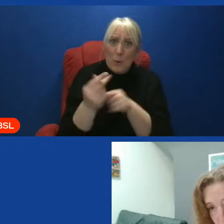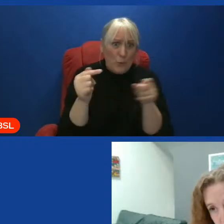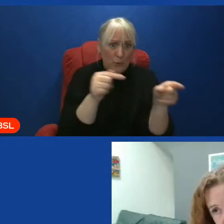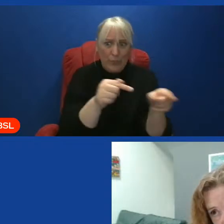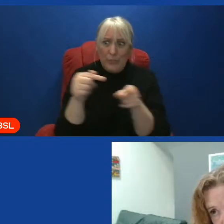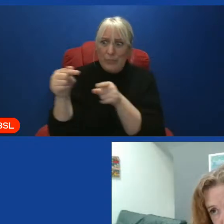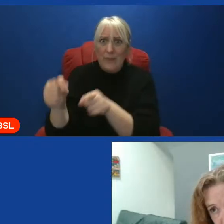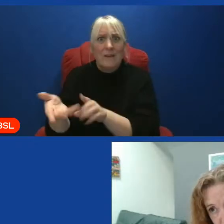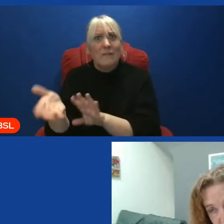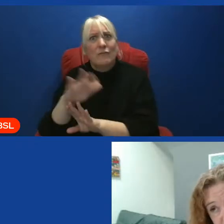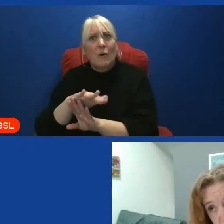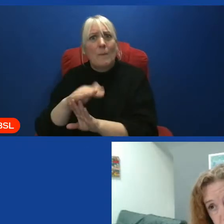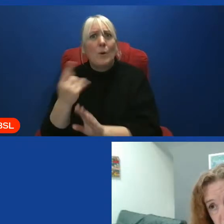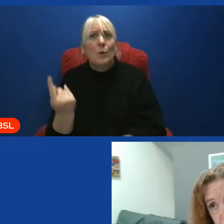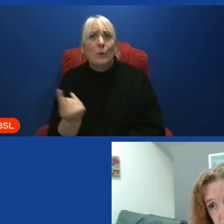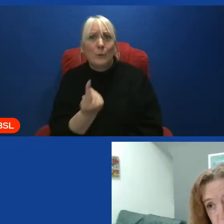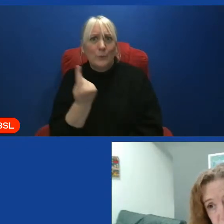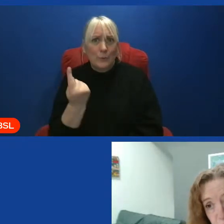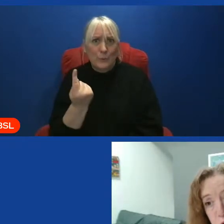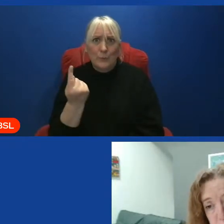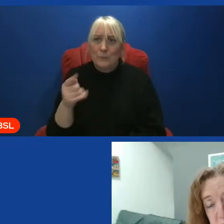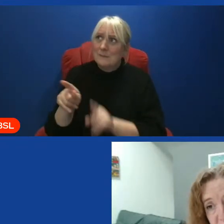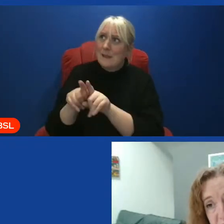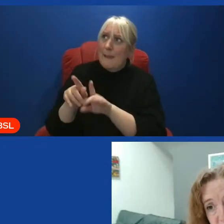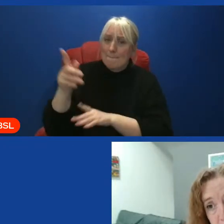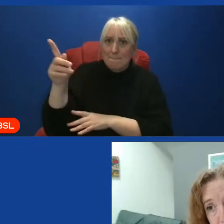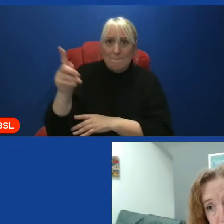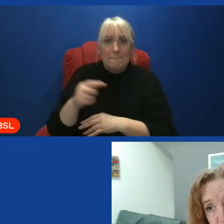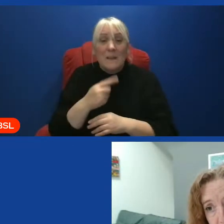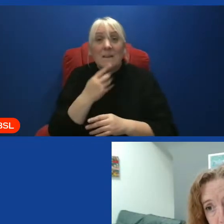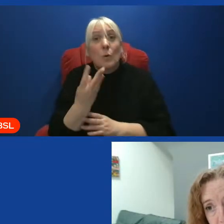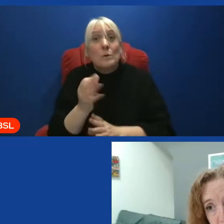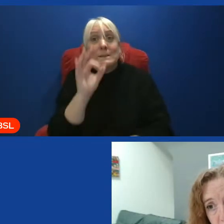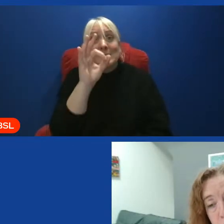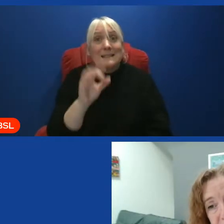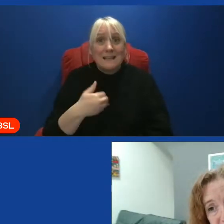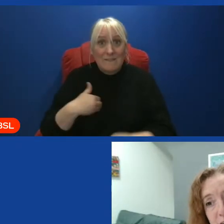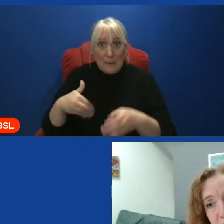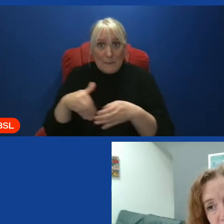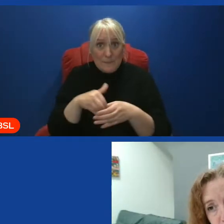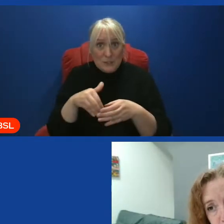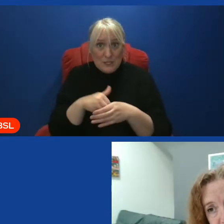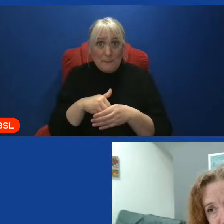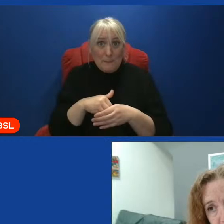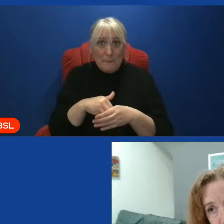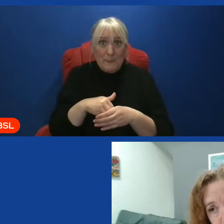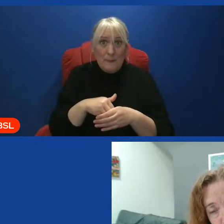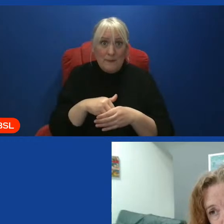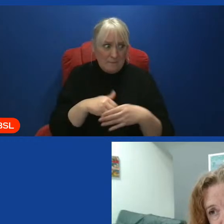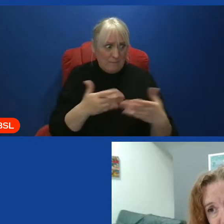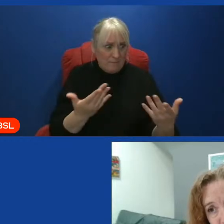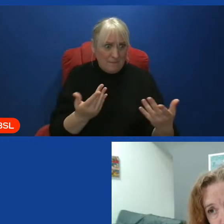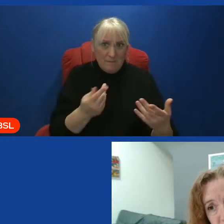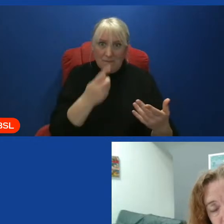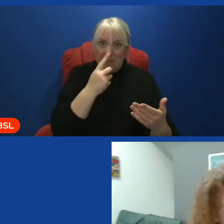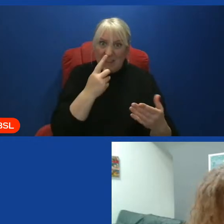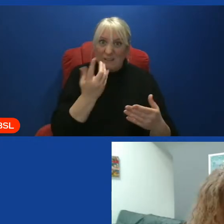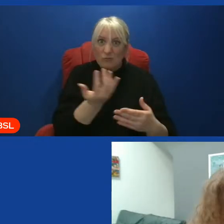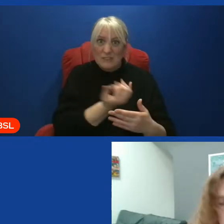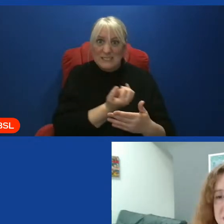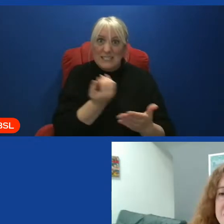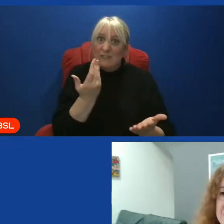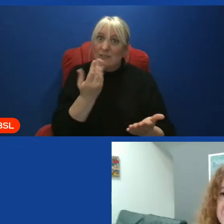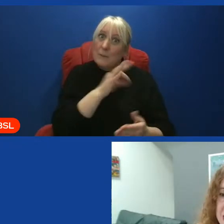was Angela said, in some departments up to 40% of our membership are entitled to receive the benefits